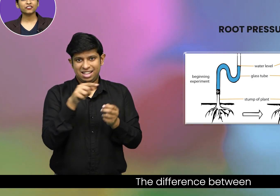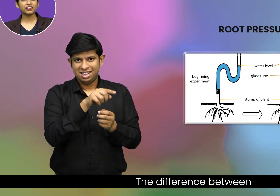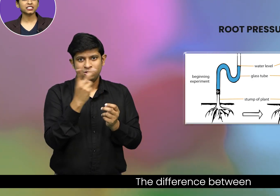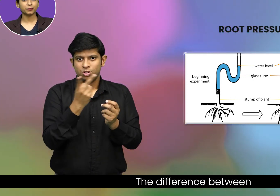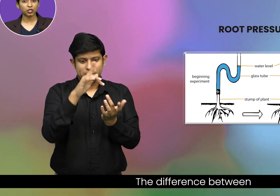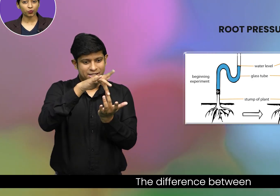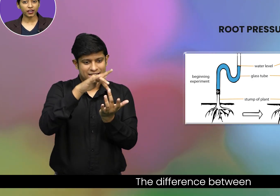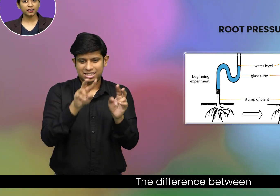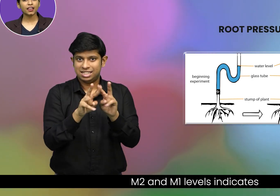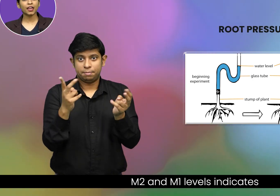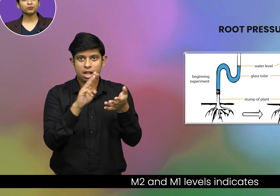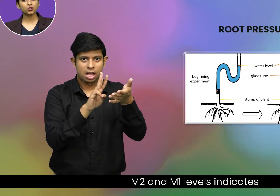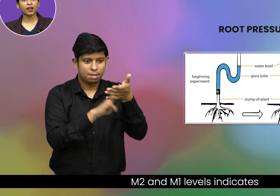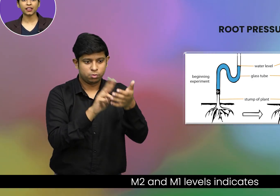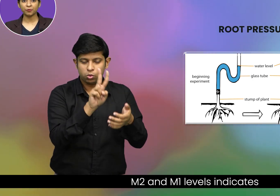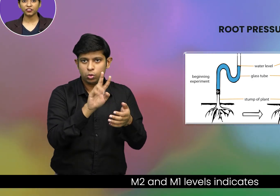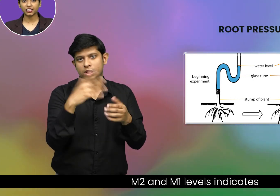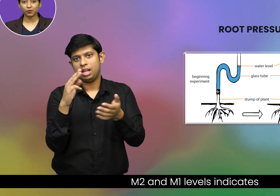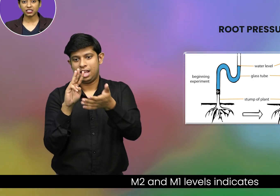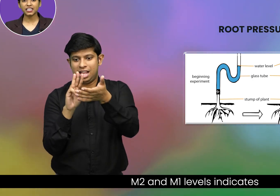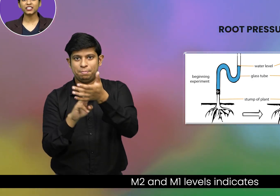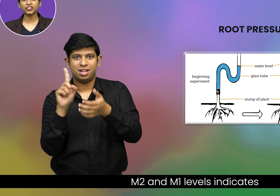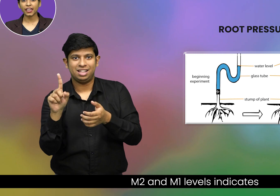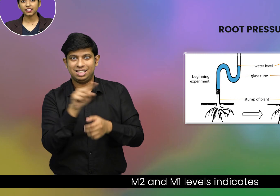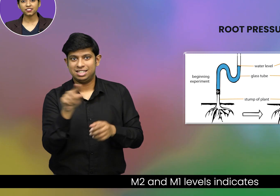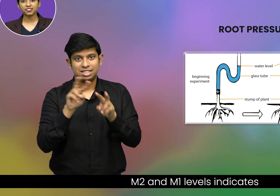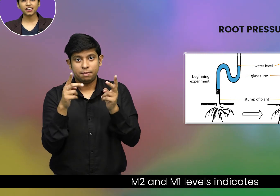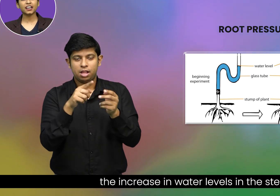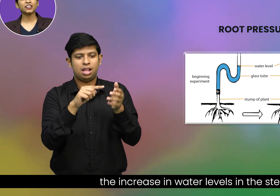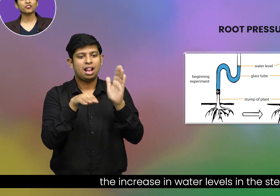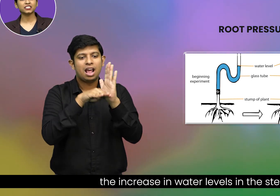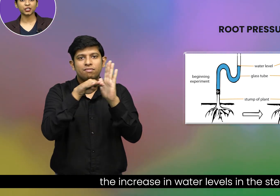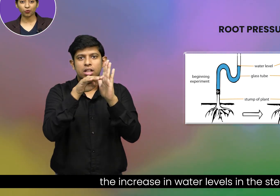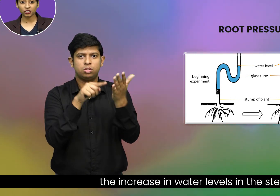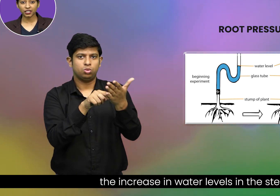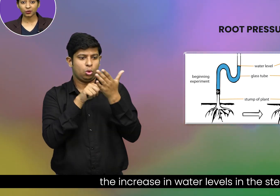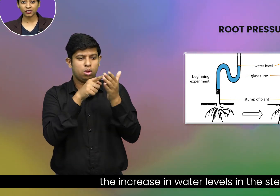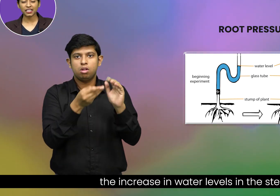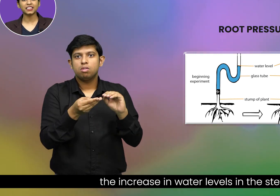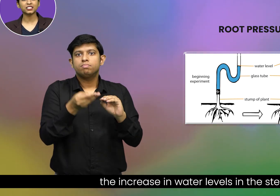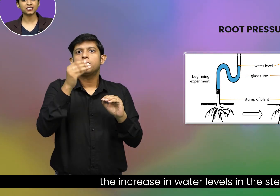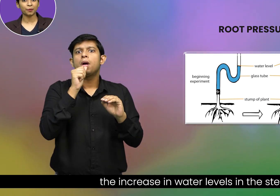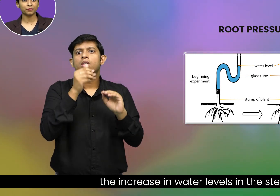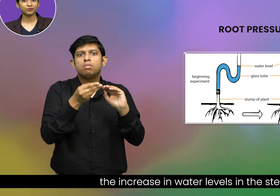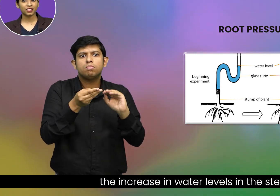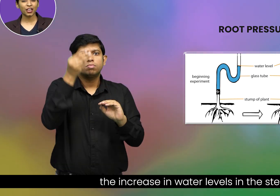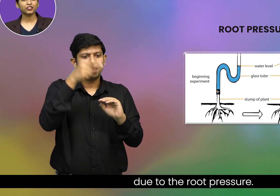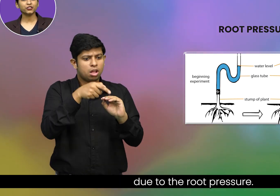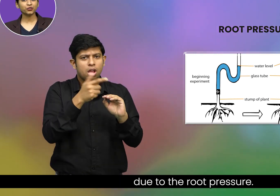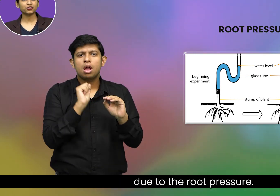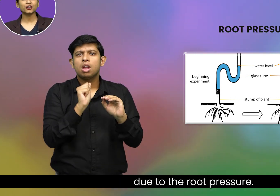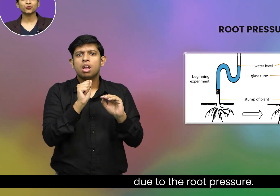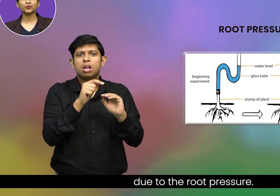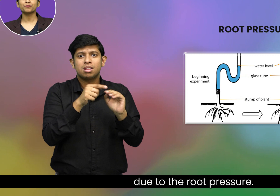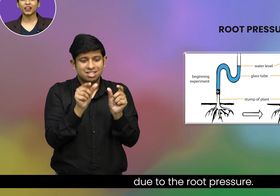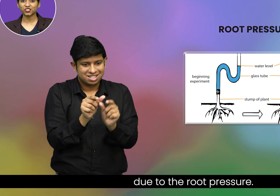The difference between M2 and M1 levels indicates the increase in water levels in the stem due